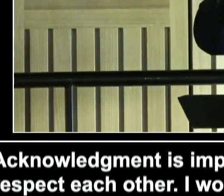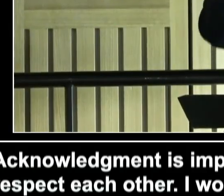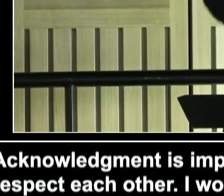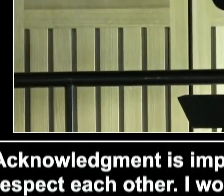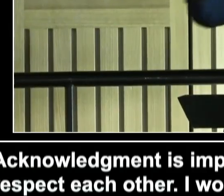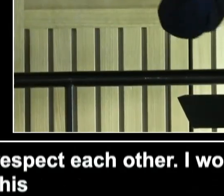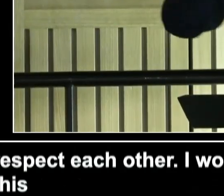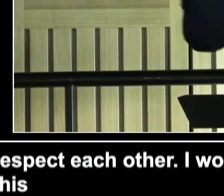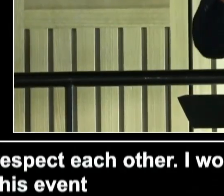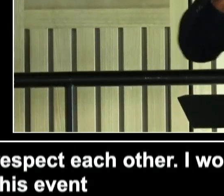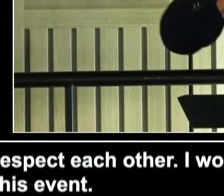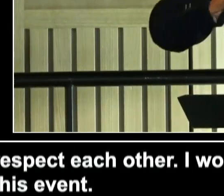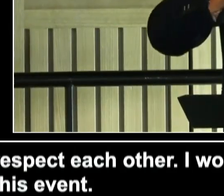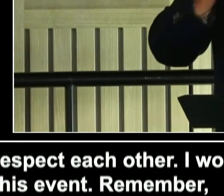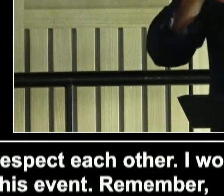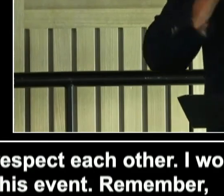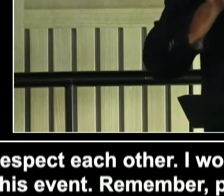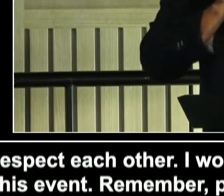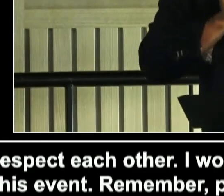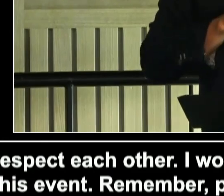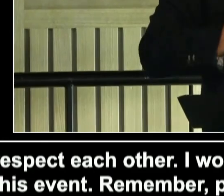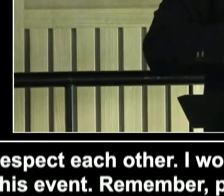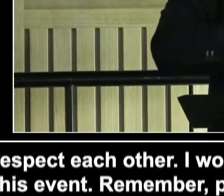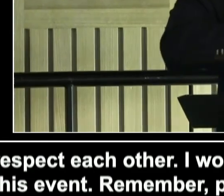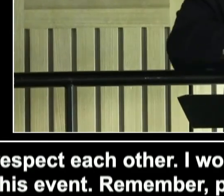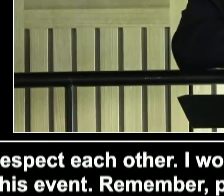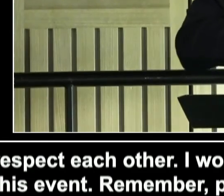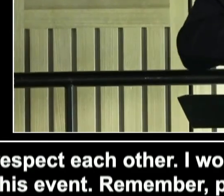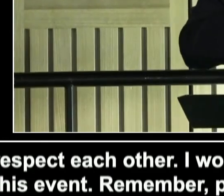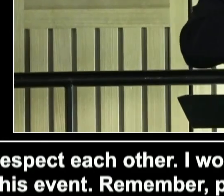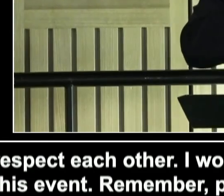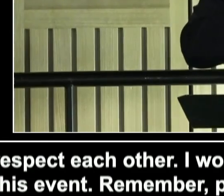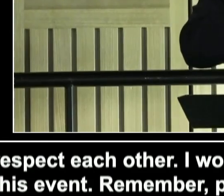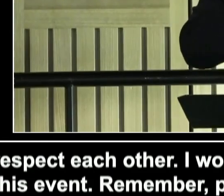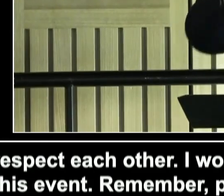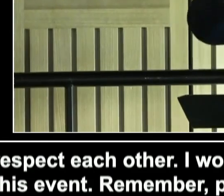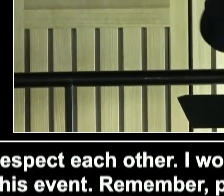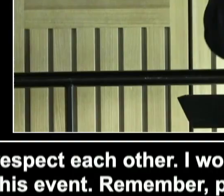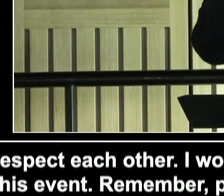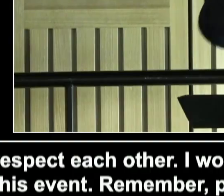Remember, please keep in contact with your family and friends.